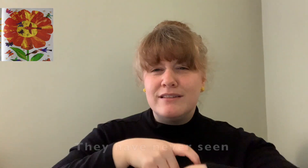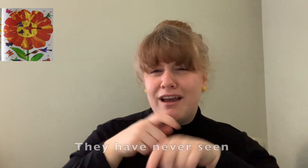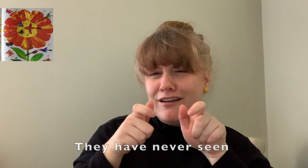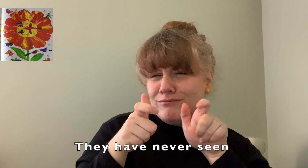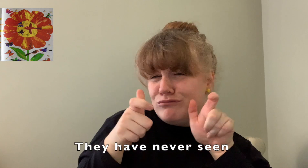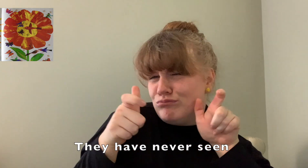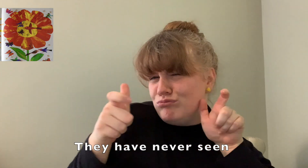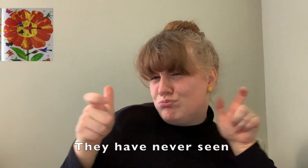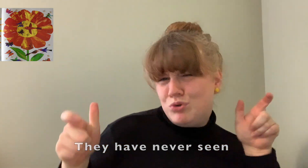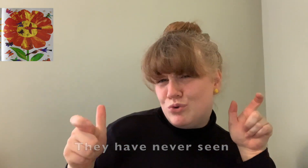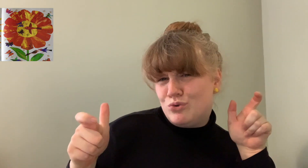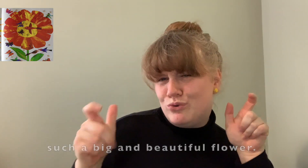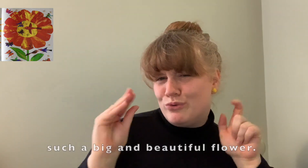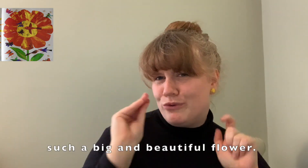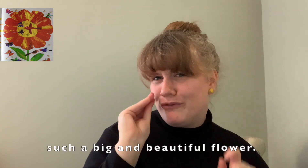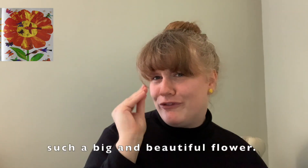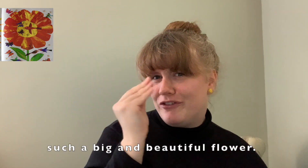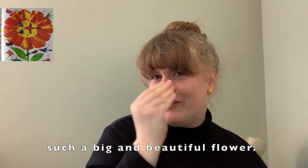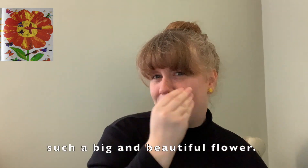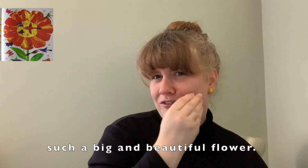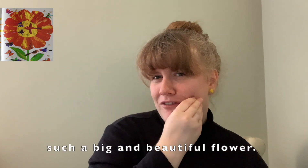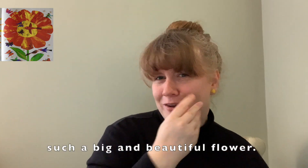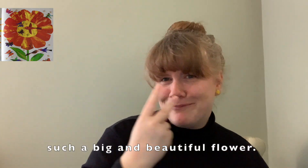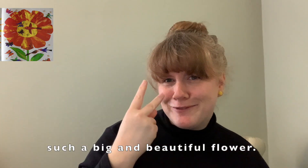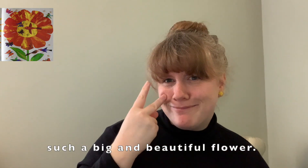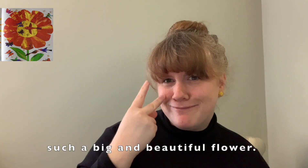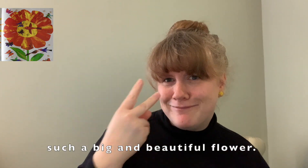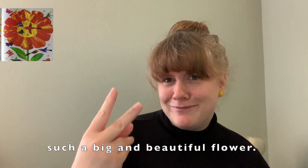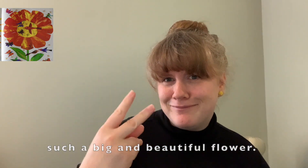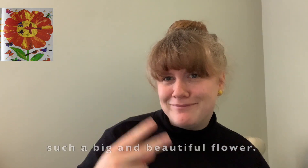They have never seen such a big and beautiful flower.